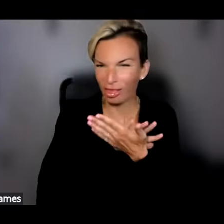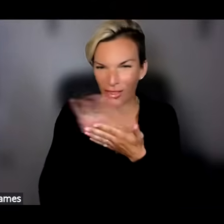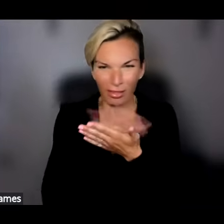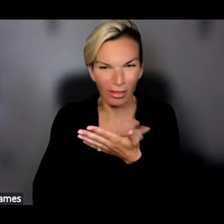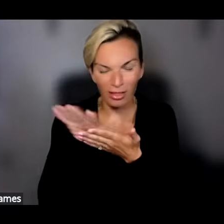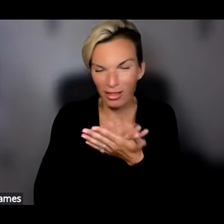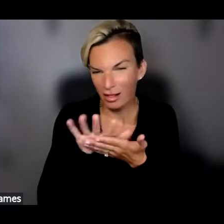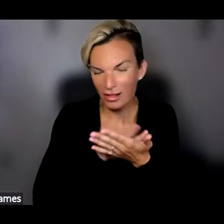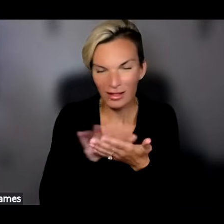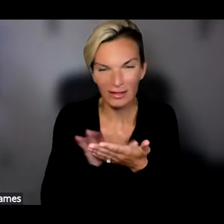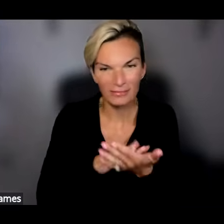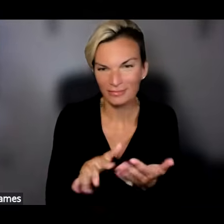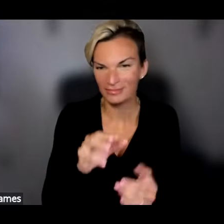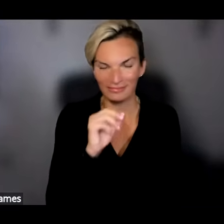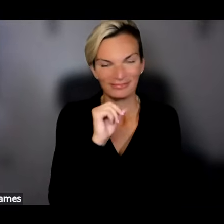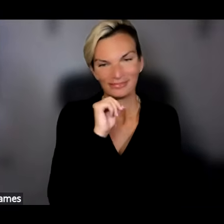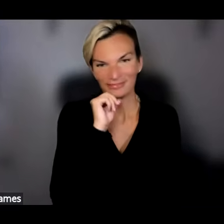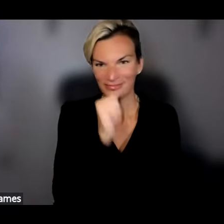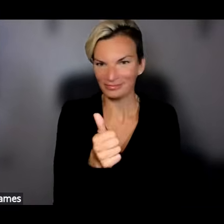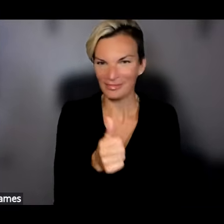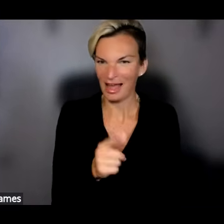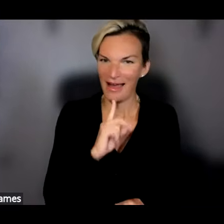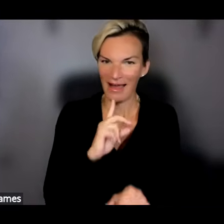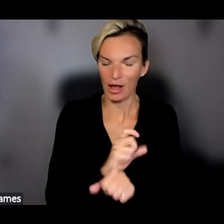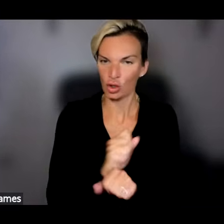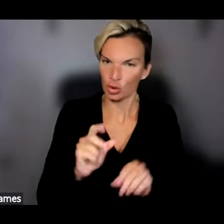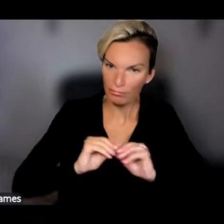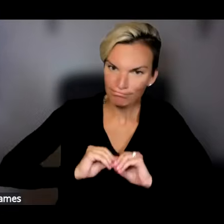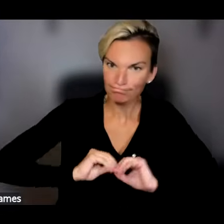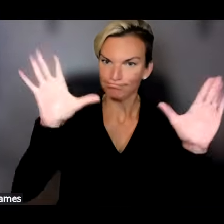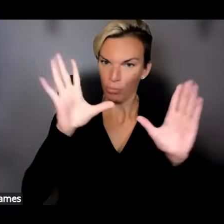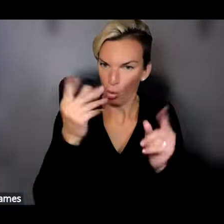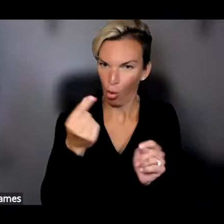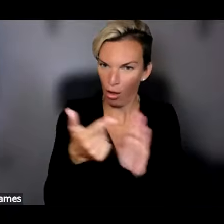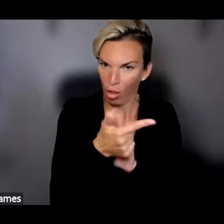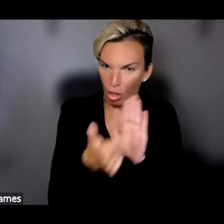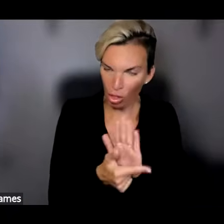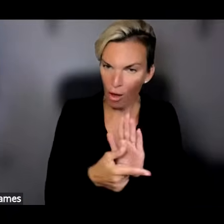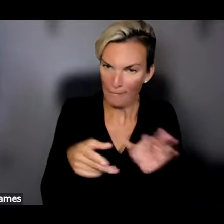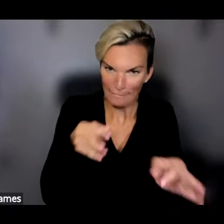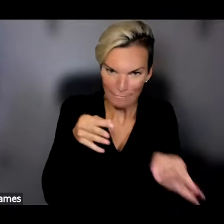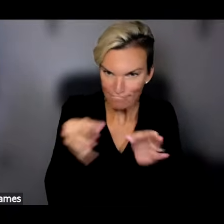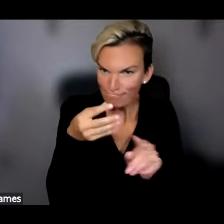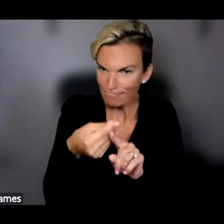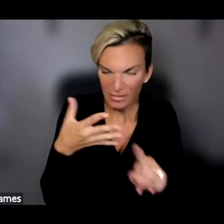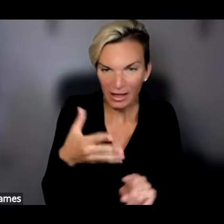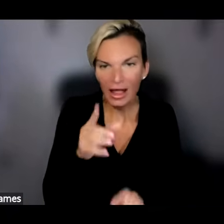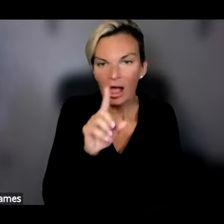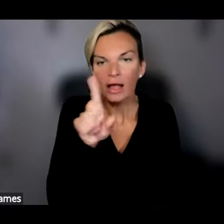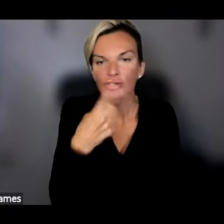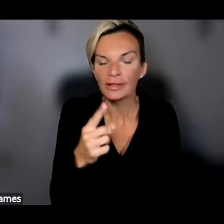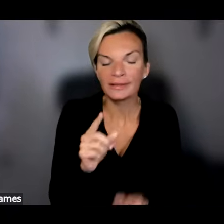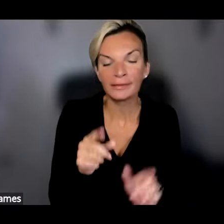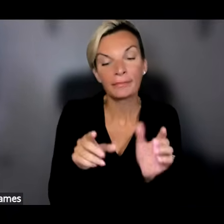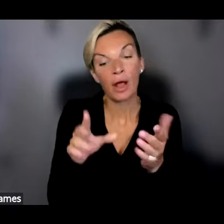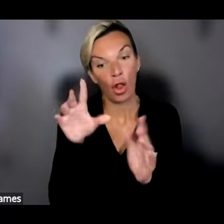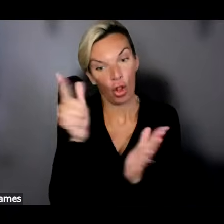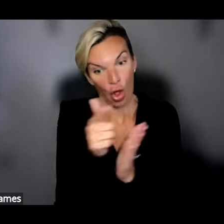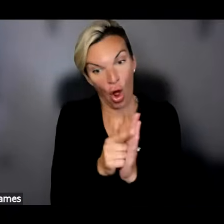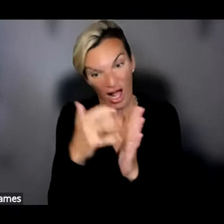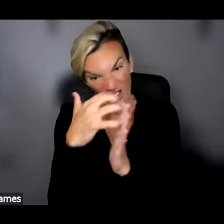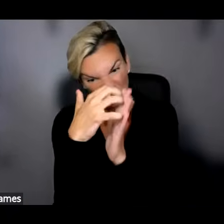not cover what the statute does. It focuses on a small part and ignores the rest. And when you do